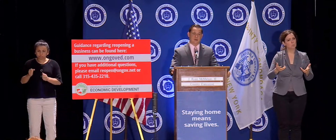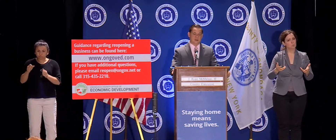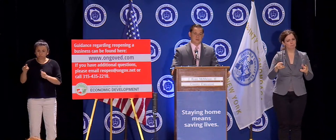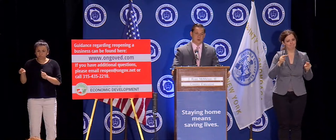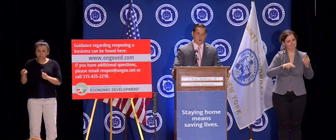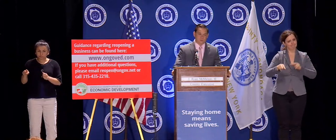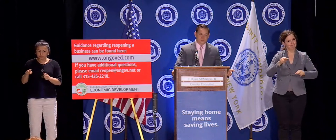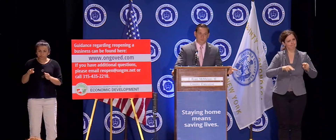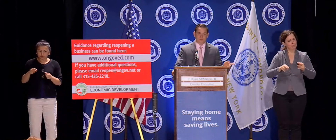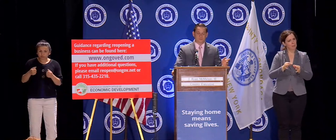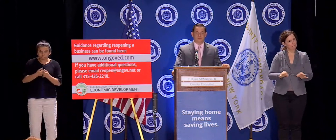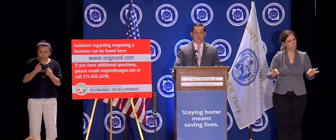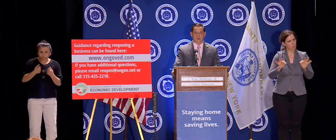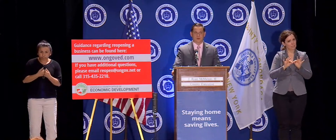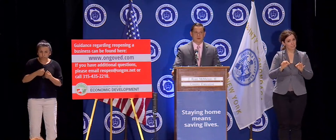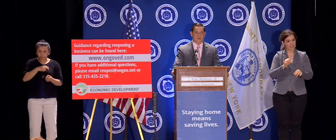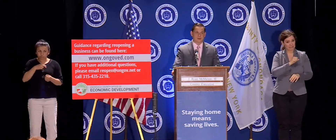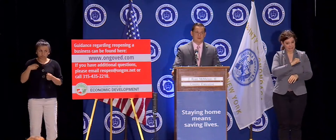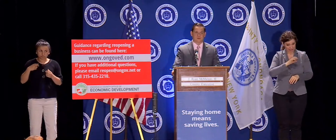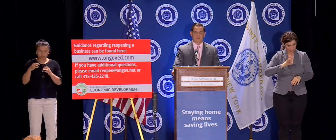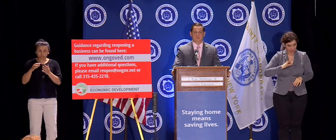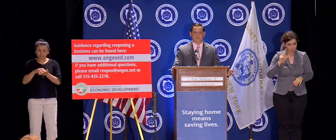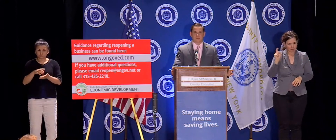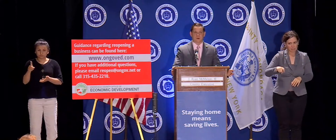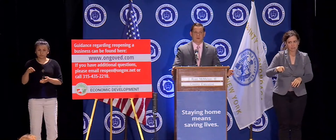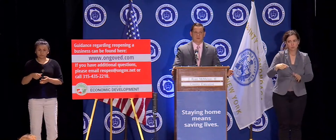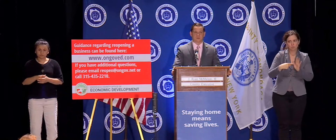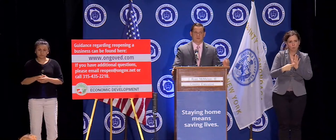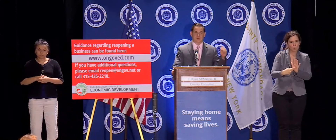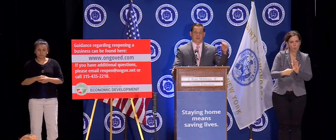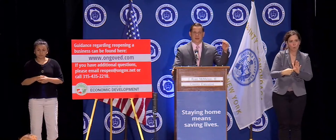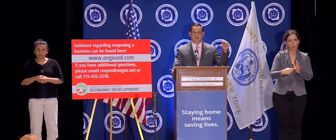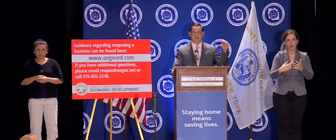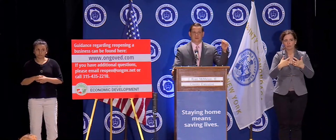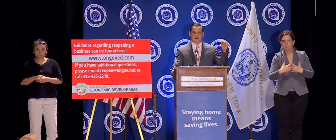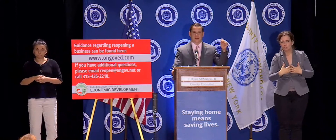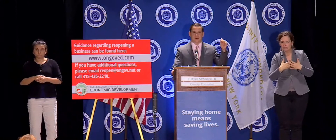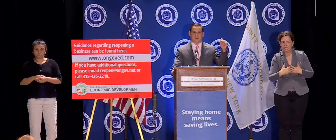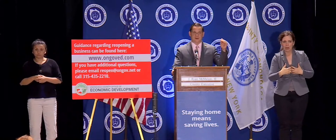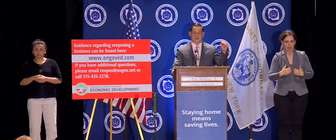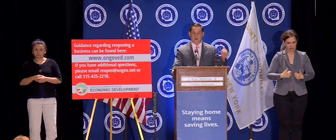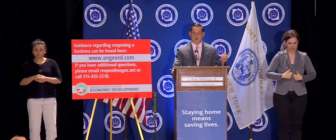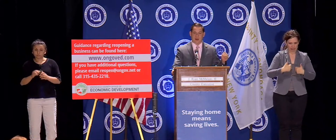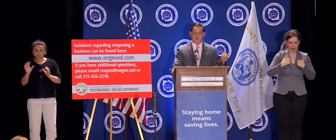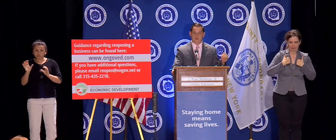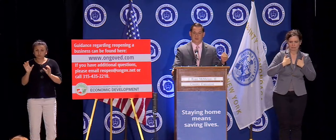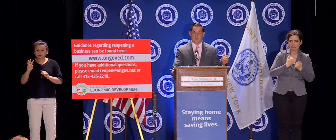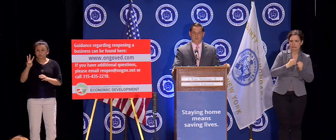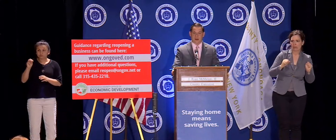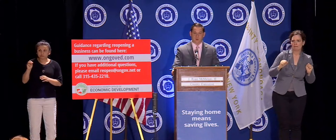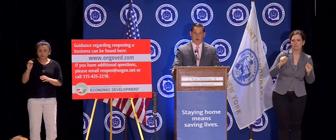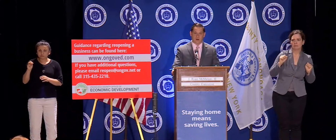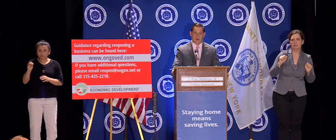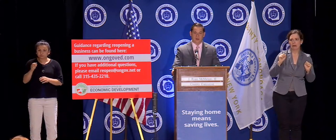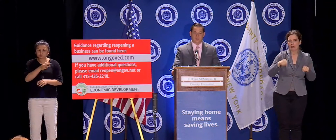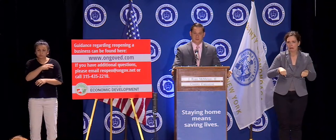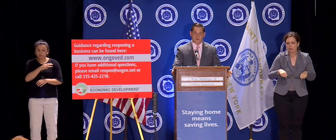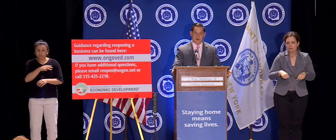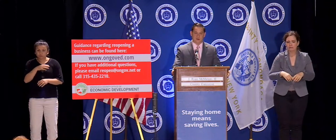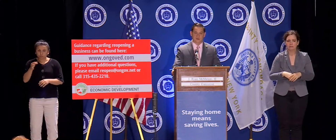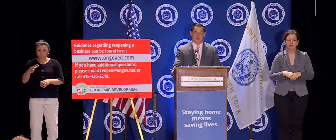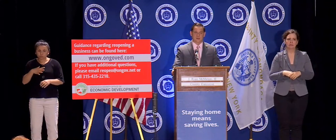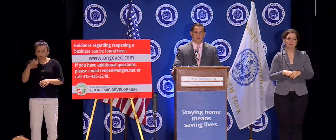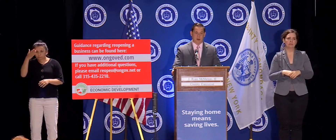death. So if there's 30 cases and it's hitting demographics that respond well